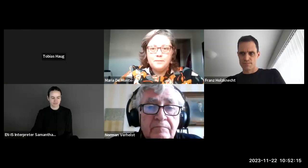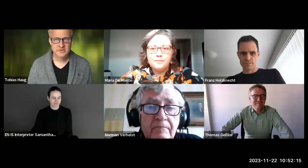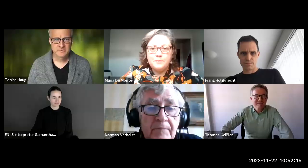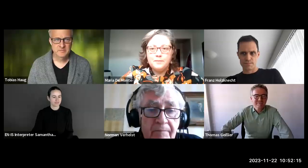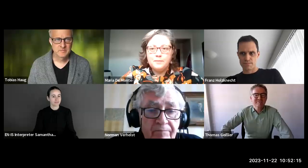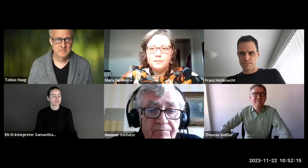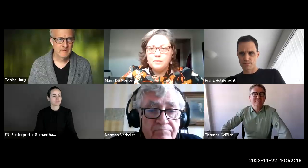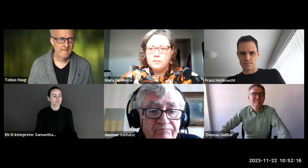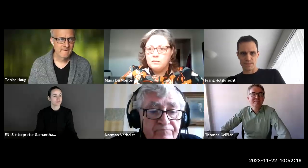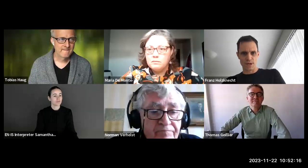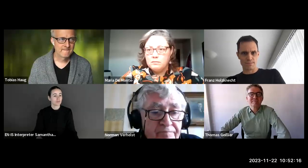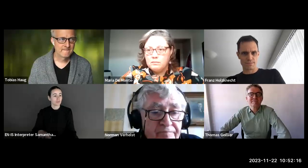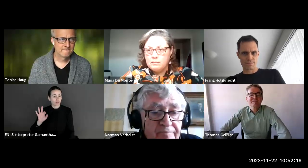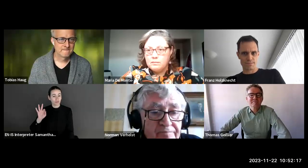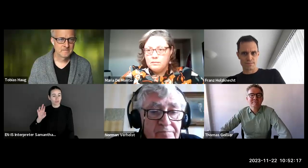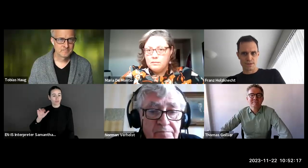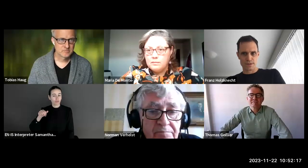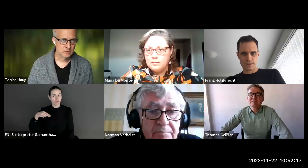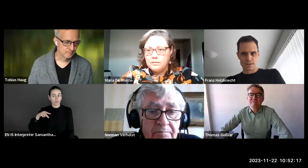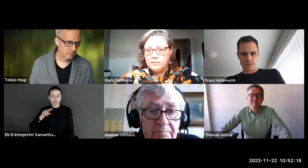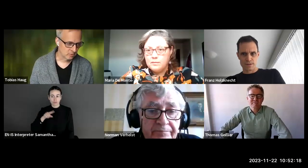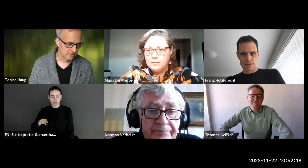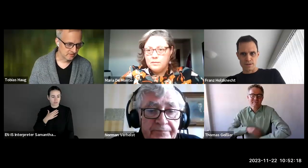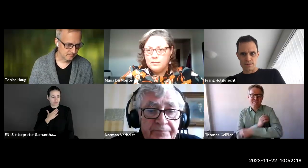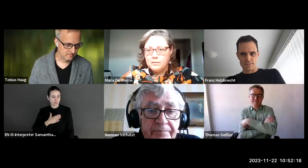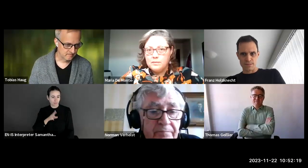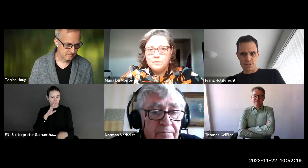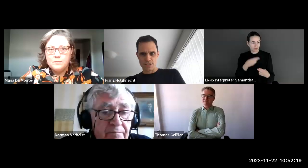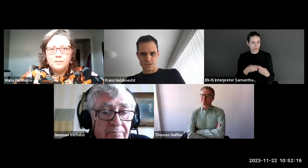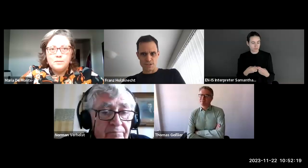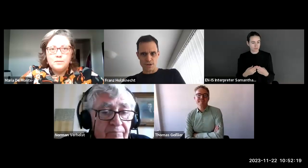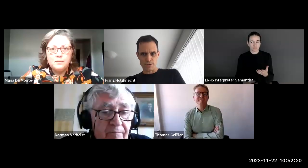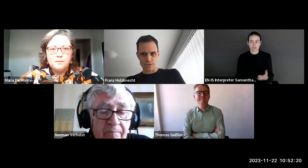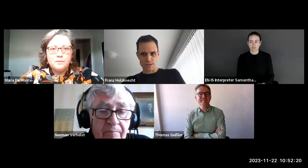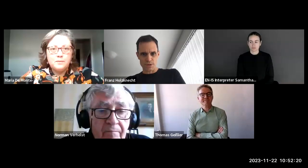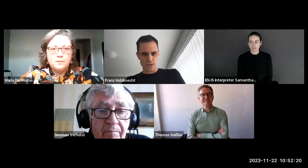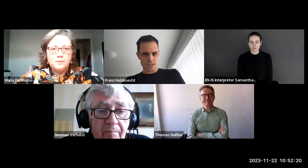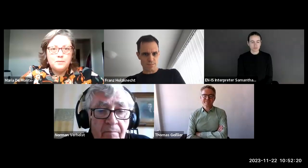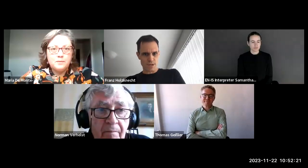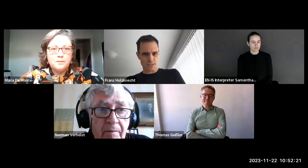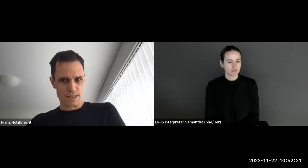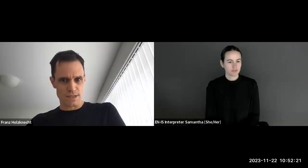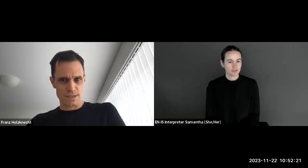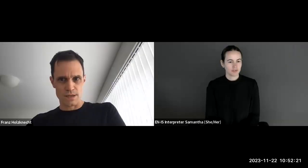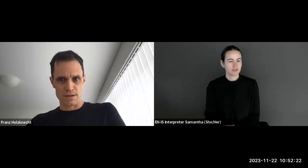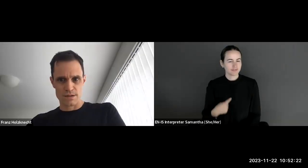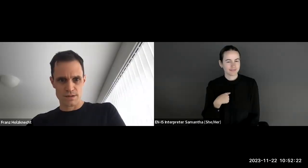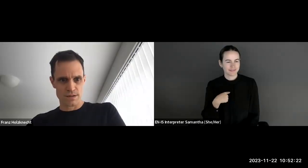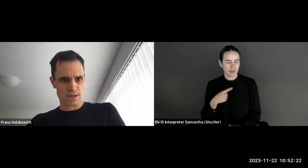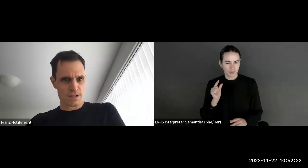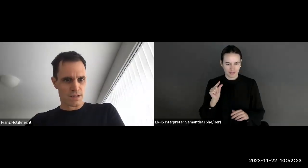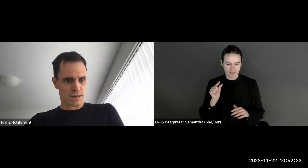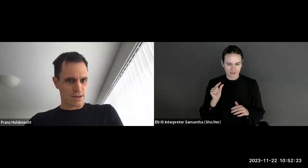Franz, would you like to respond? Yeah. Sure. Great. Just starting with the spotlights. I'm multitasking